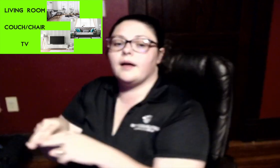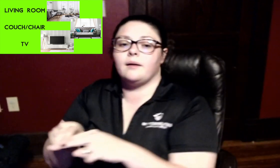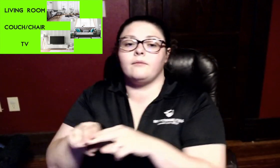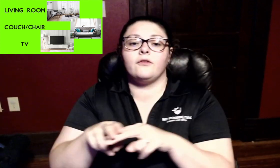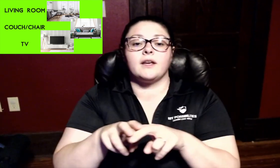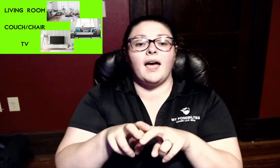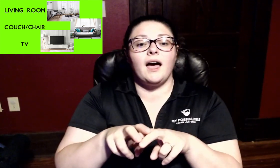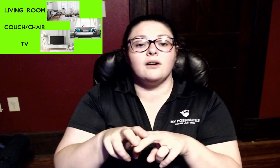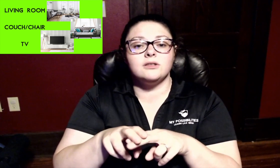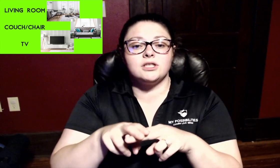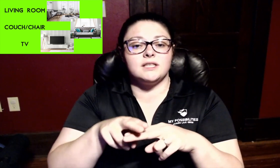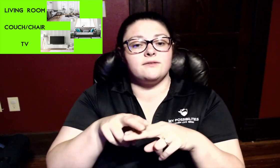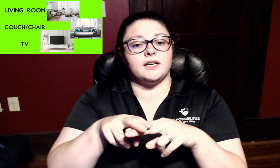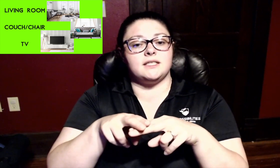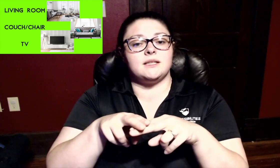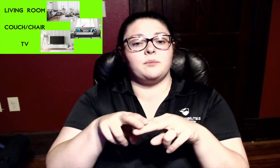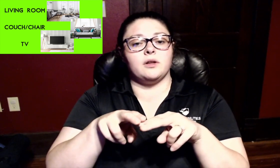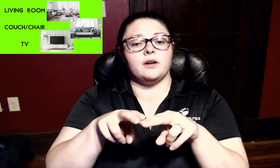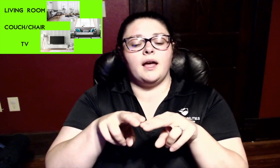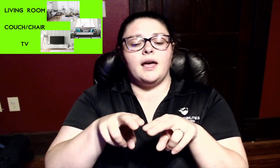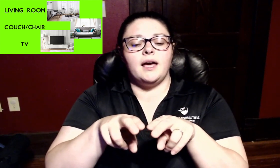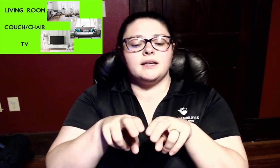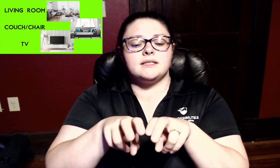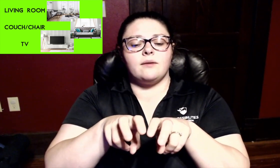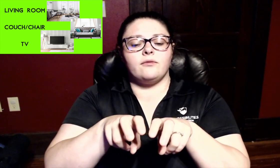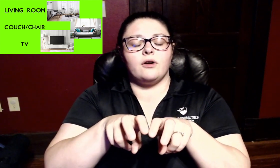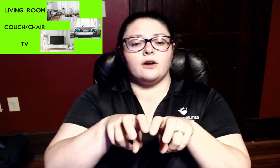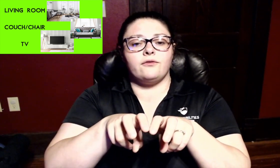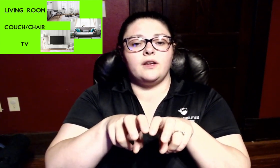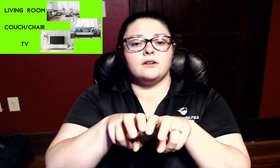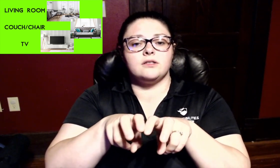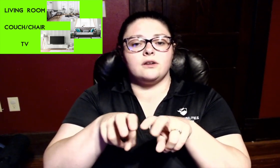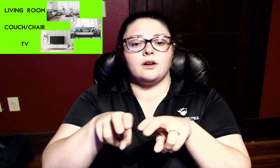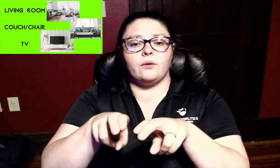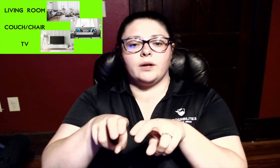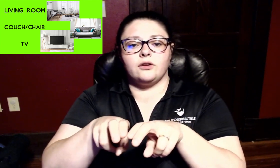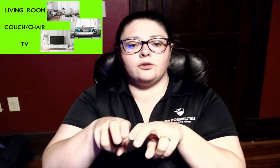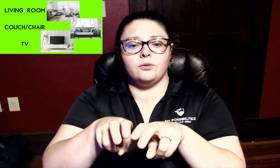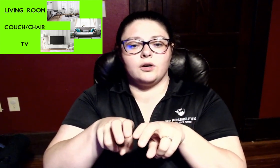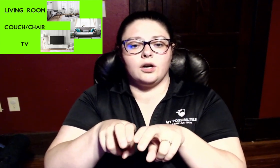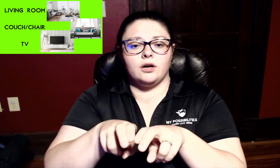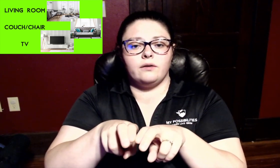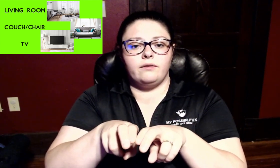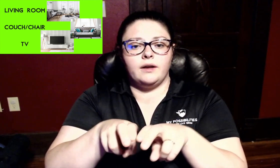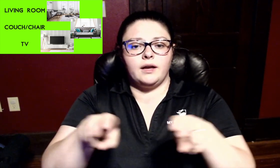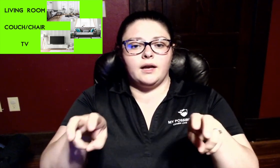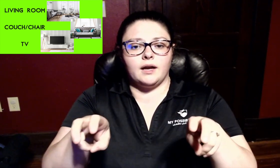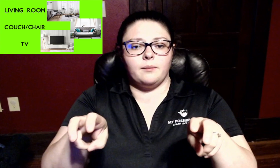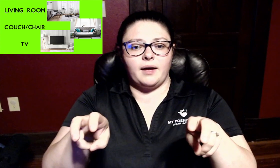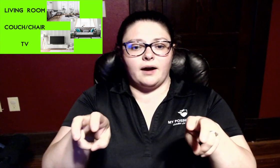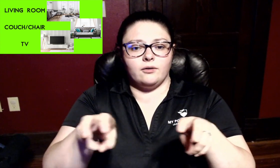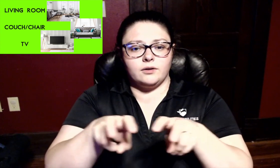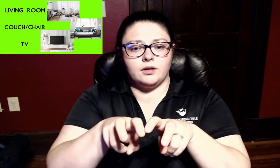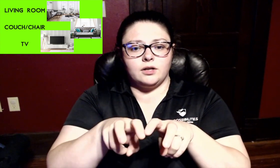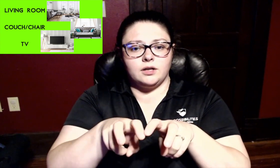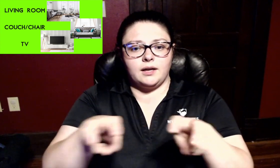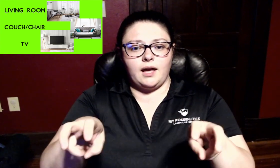For couch, it's very similar, except for our fingers are going to curve and come out.